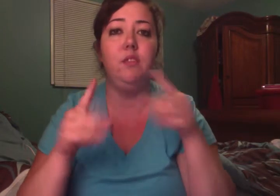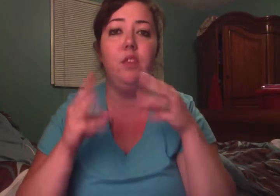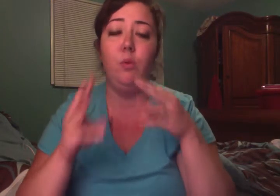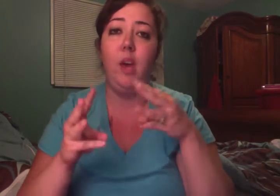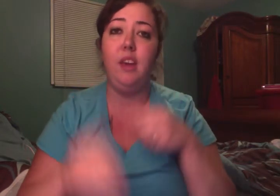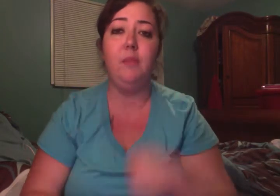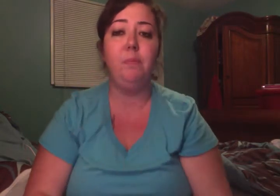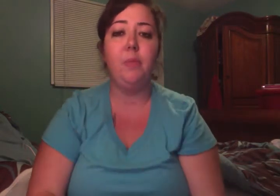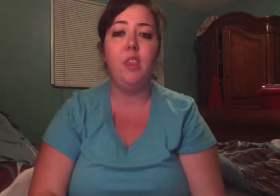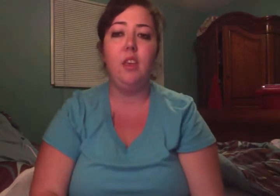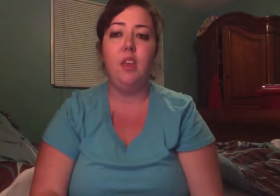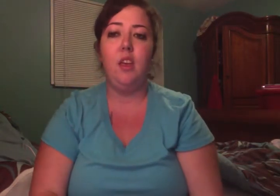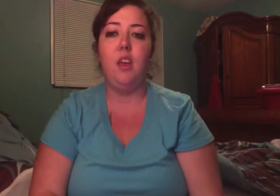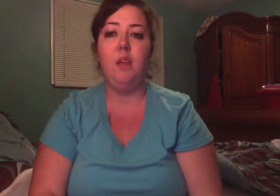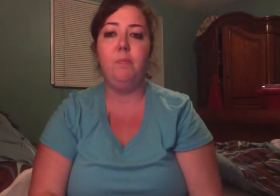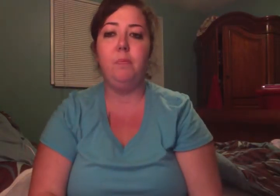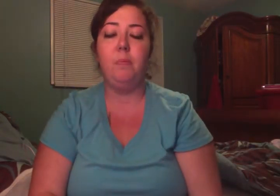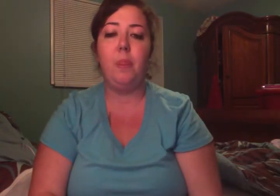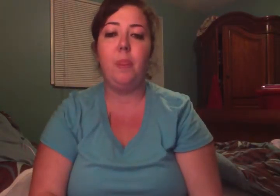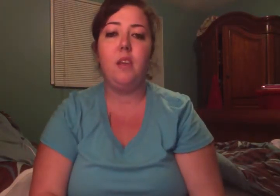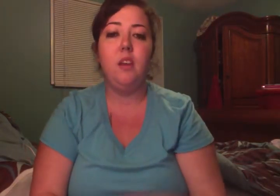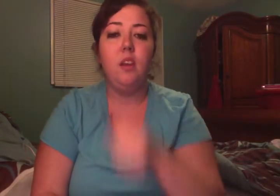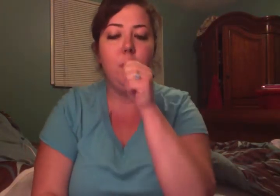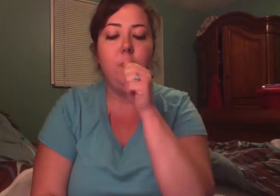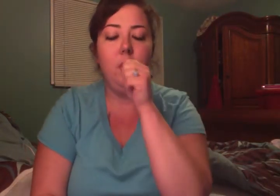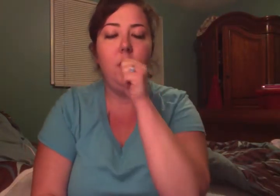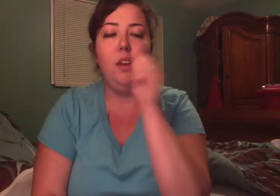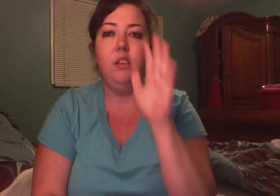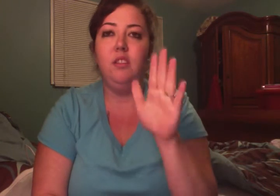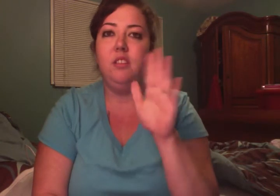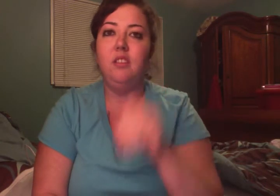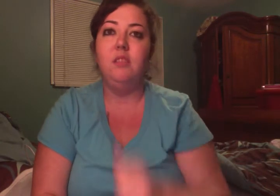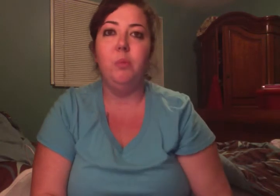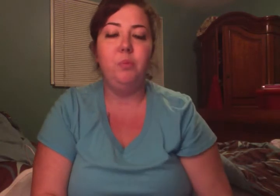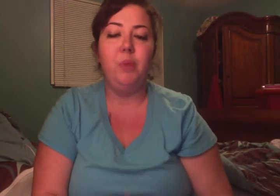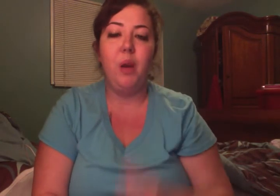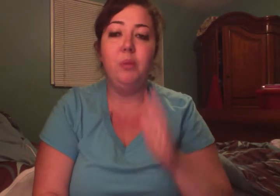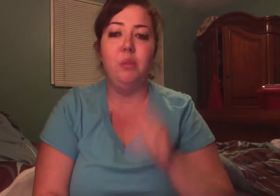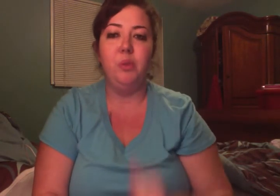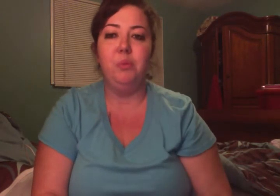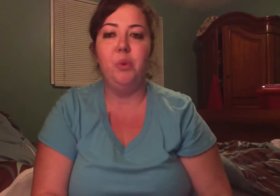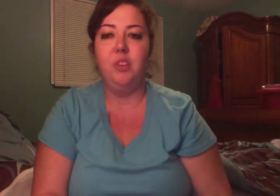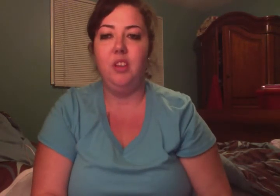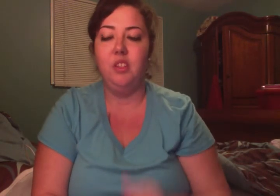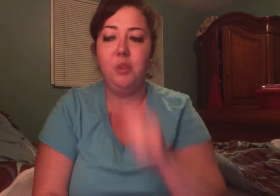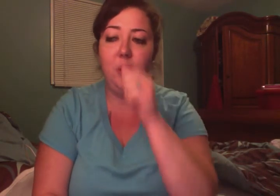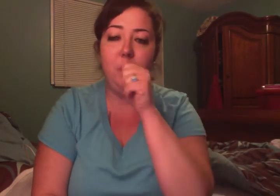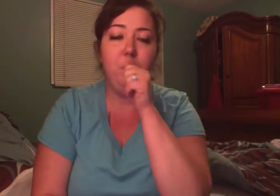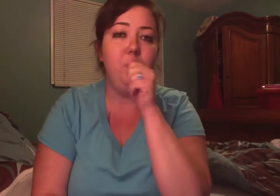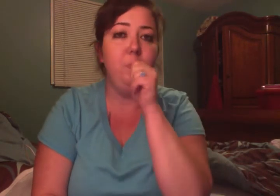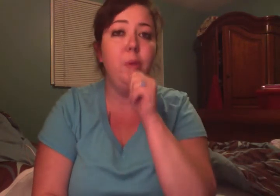way. Um, and probably the most important thing is just to be